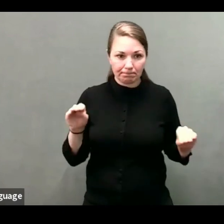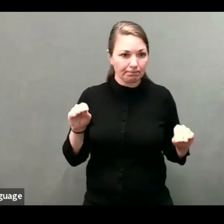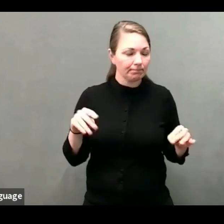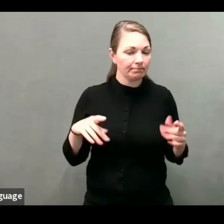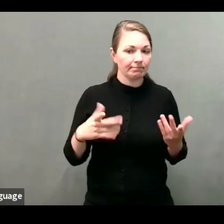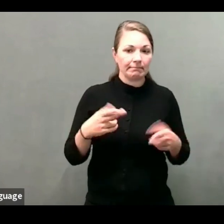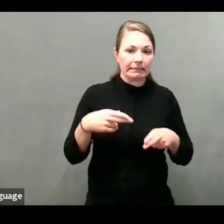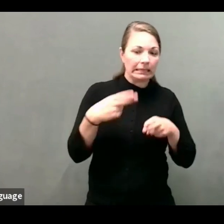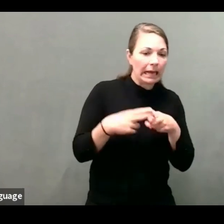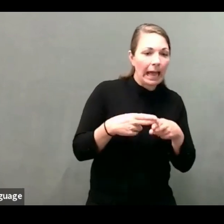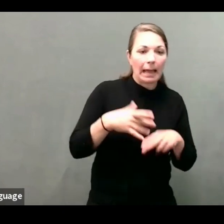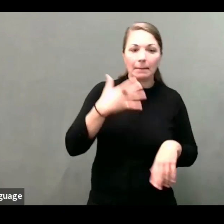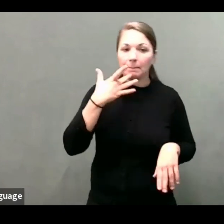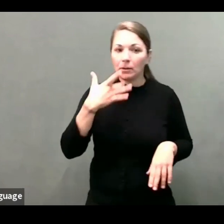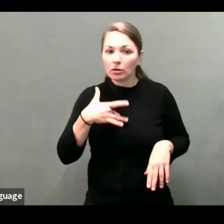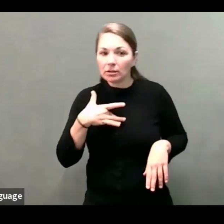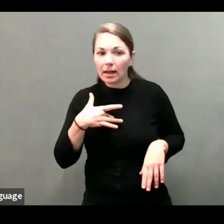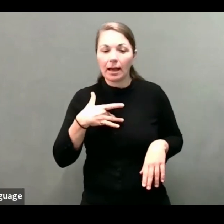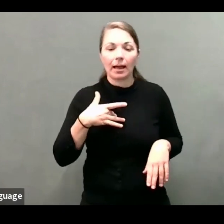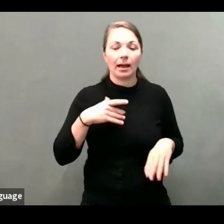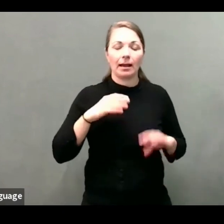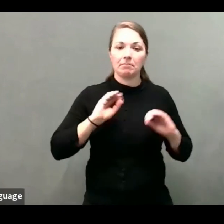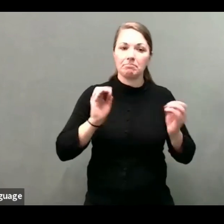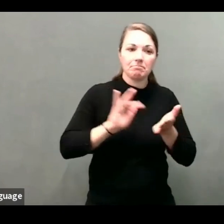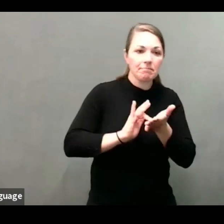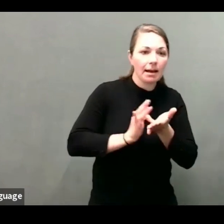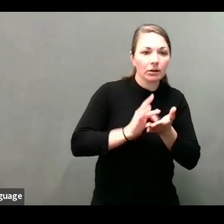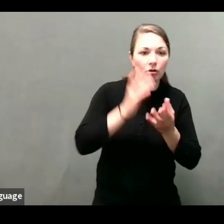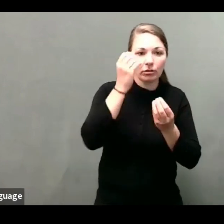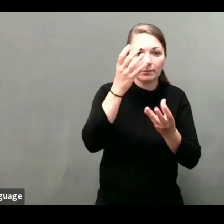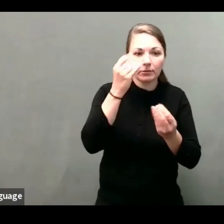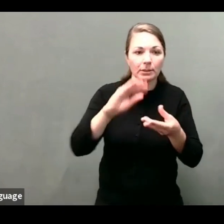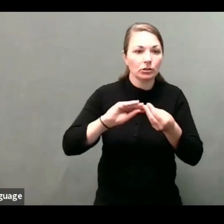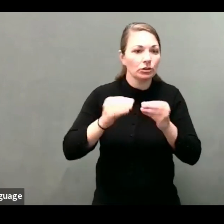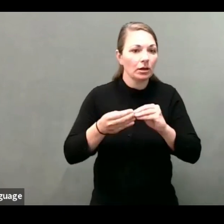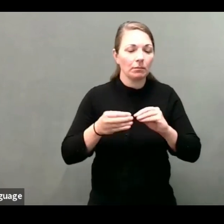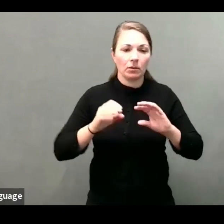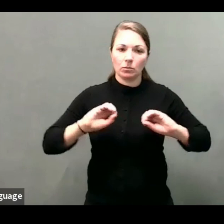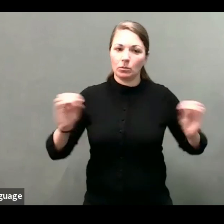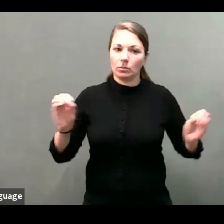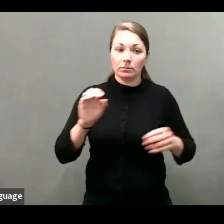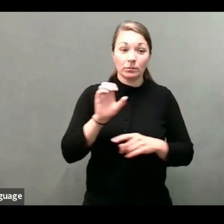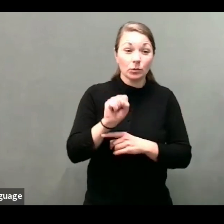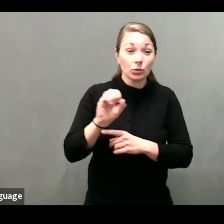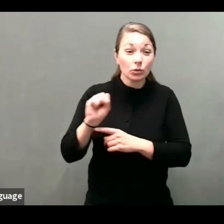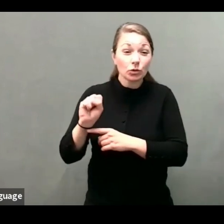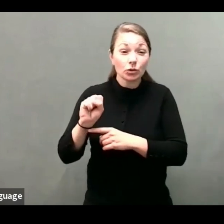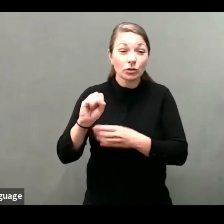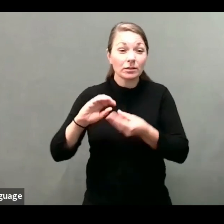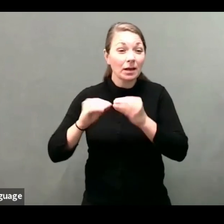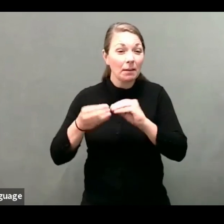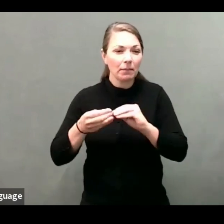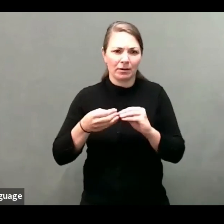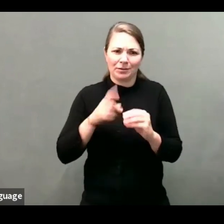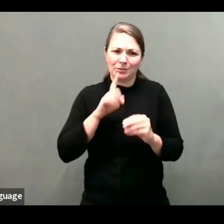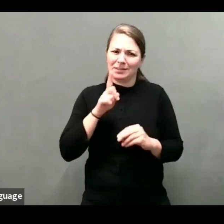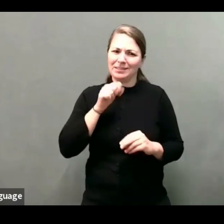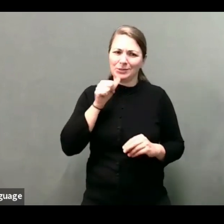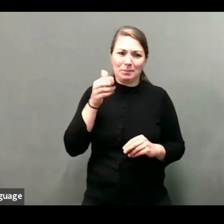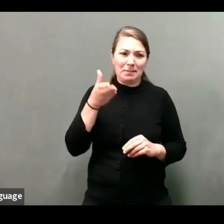no names, no birth dates, no medical record numbers, no social security numbers that shouldn't be on there